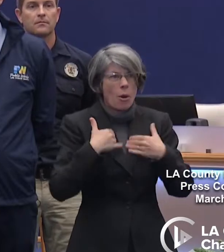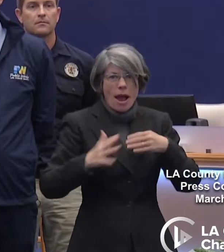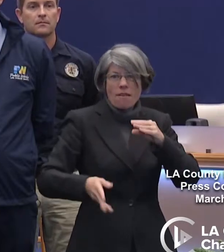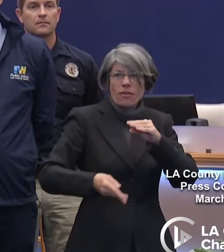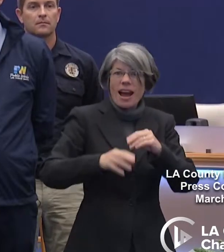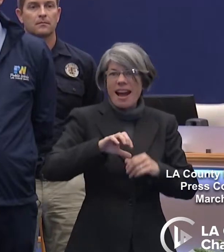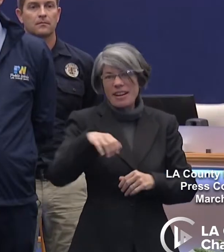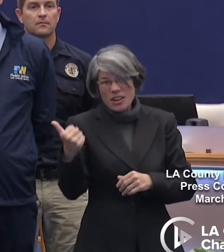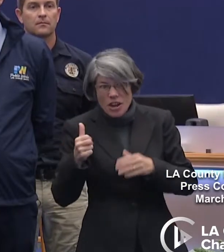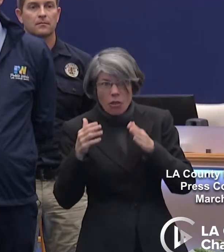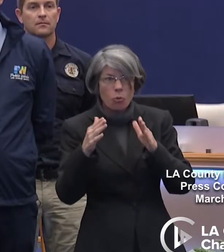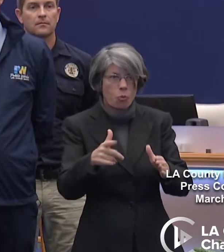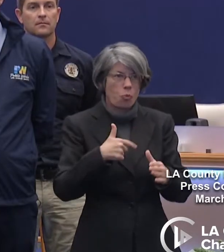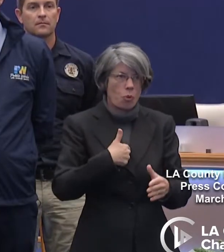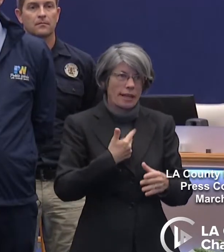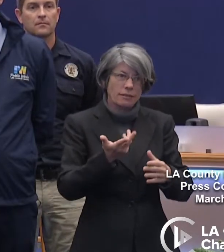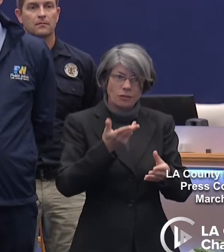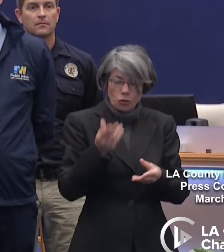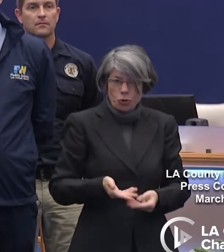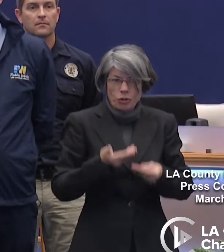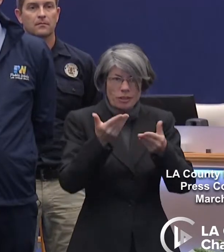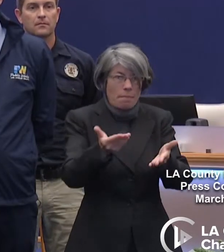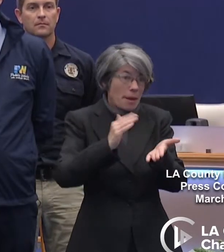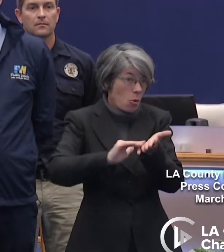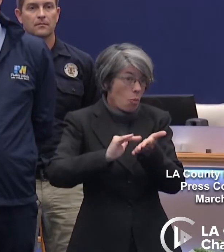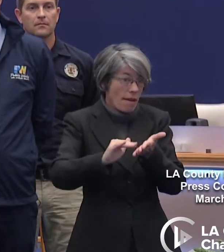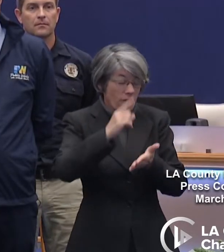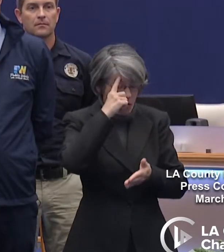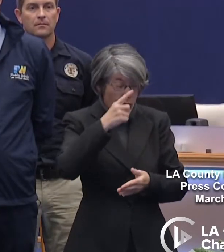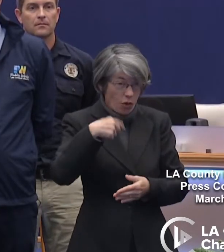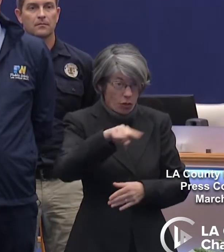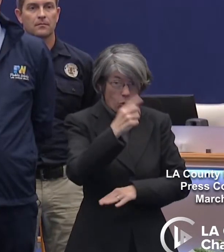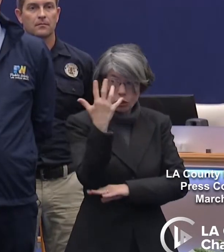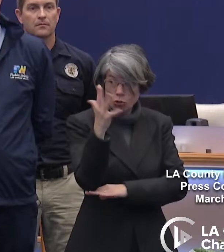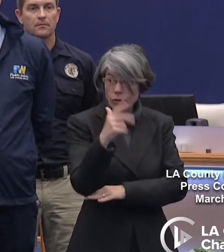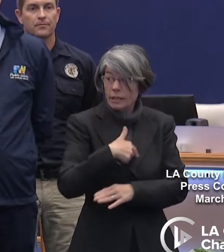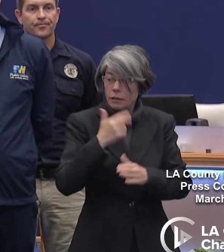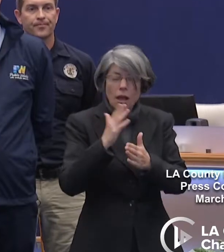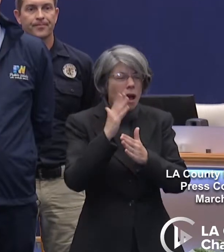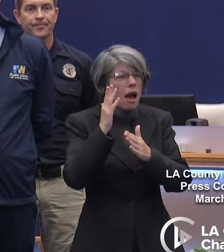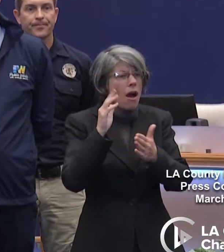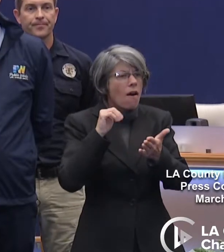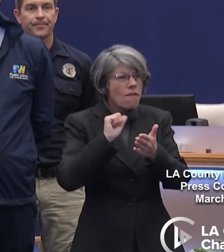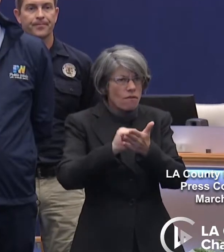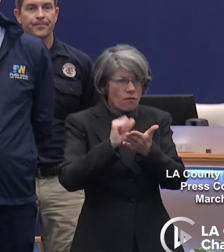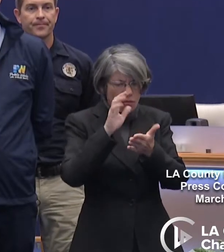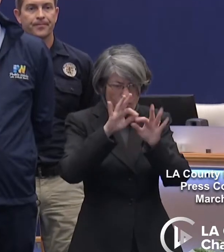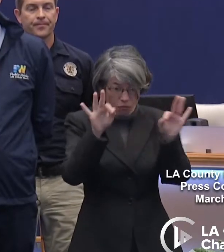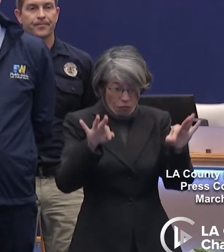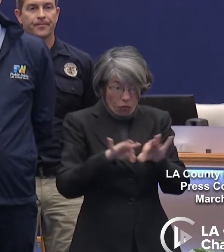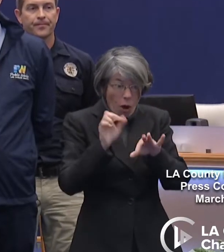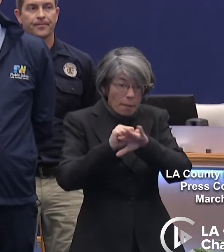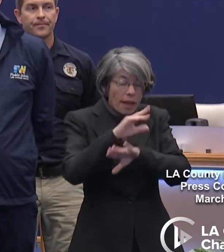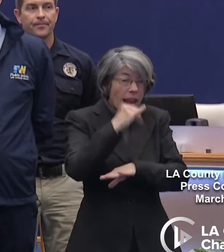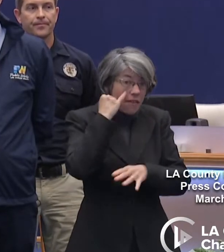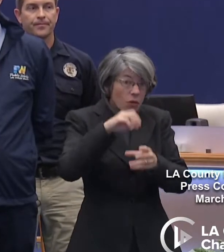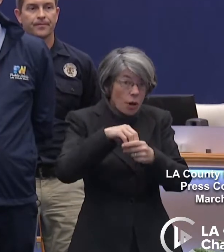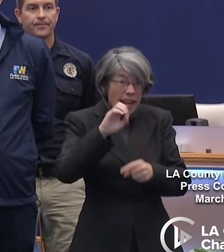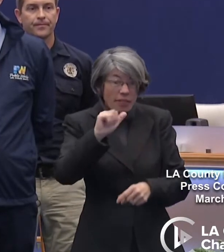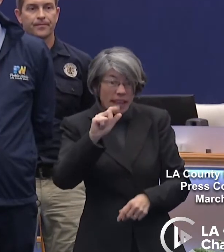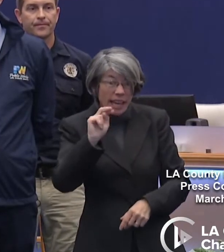additional way to submit hazardous tree removal waivers. Completed forms can be mailed to, if you're in the Eaton